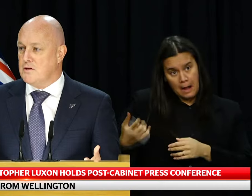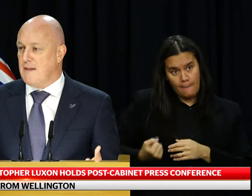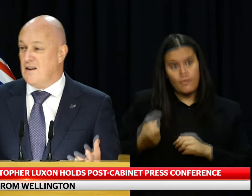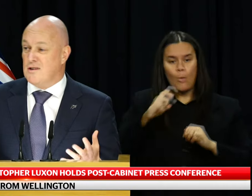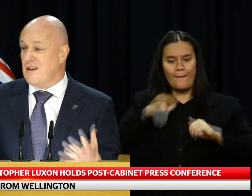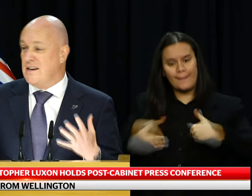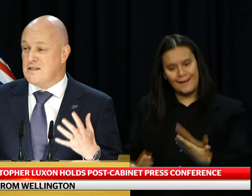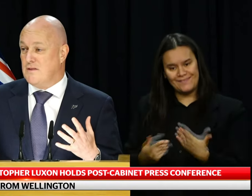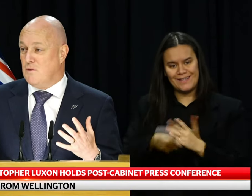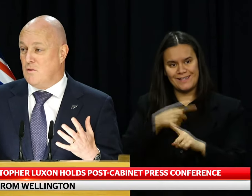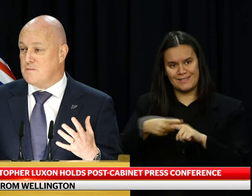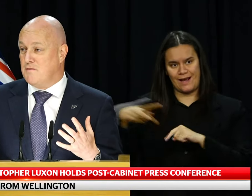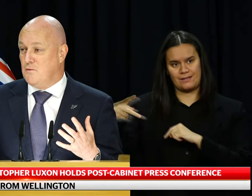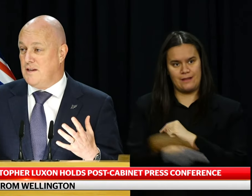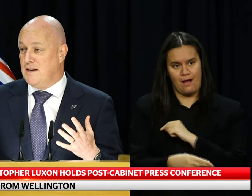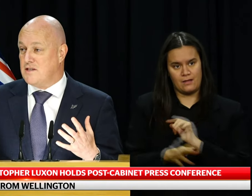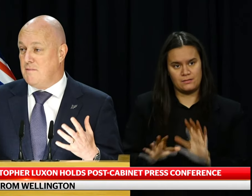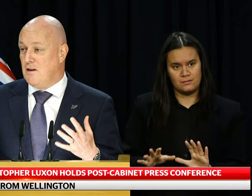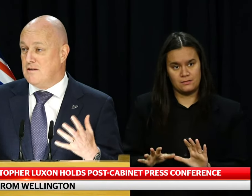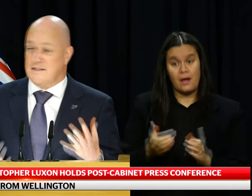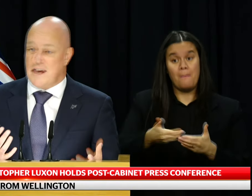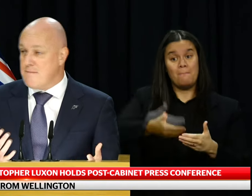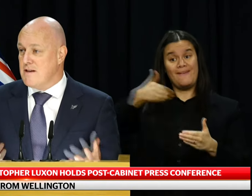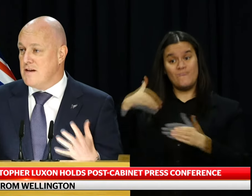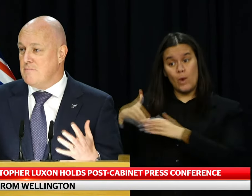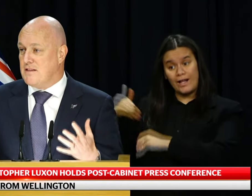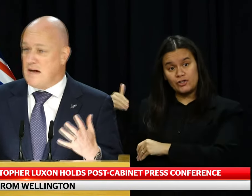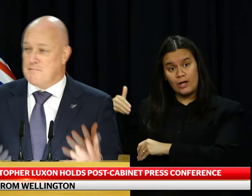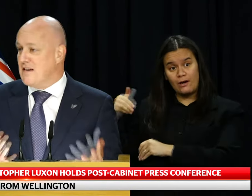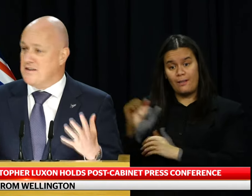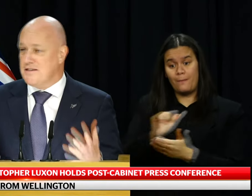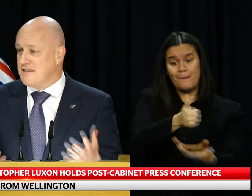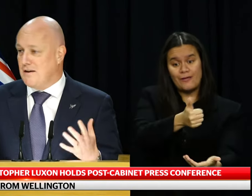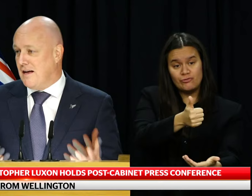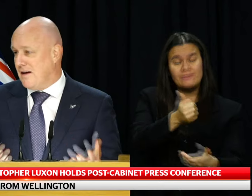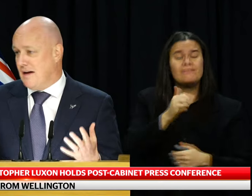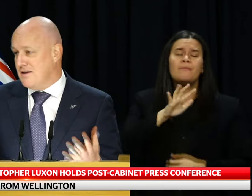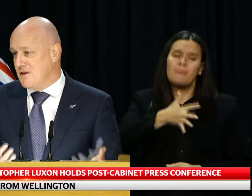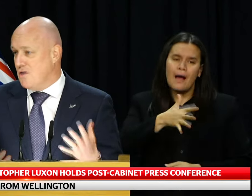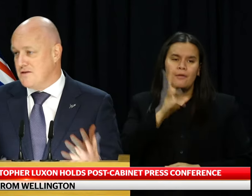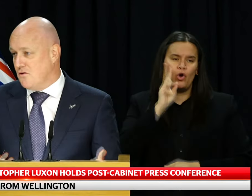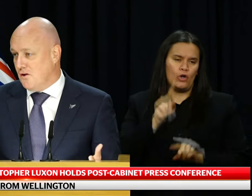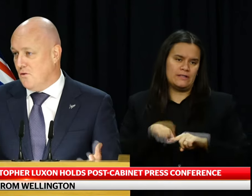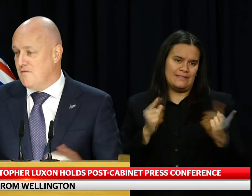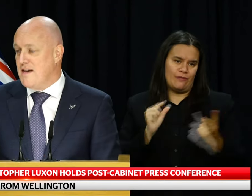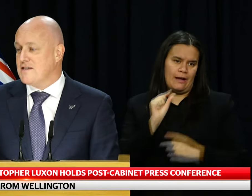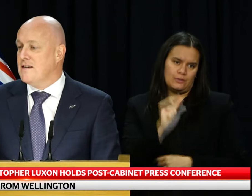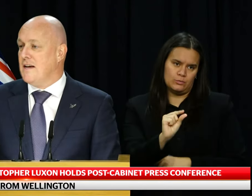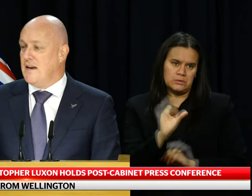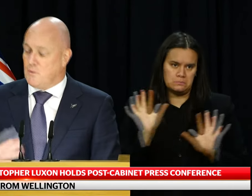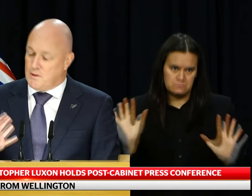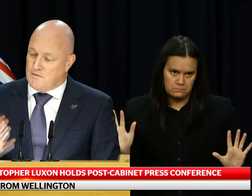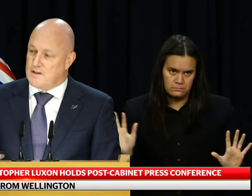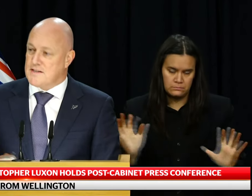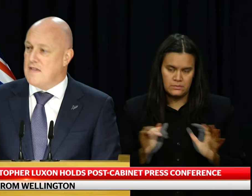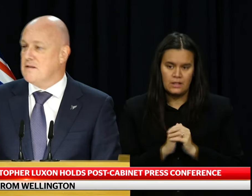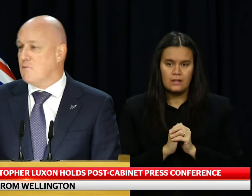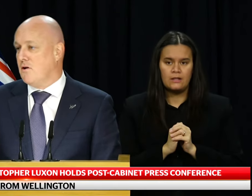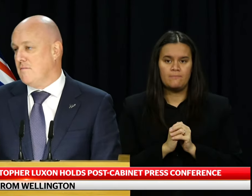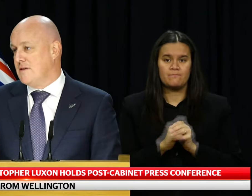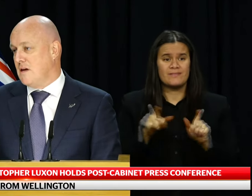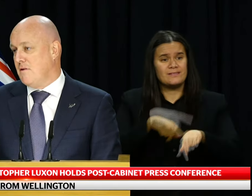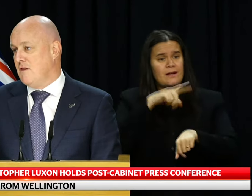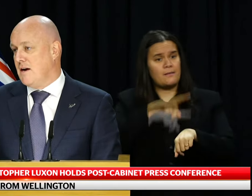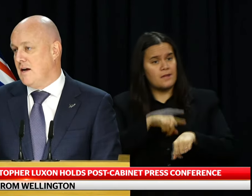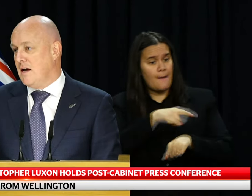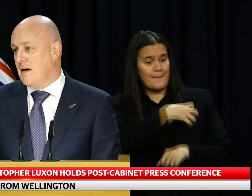Those revenues may look slightly different than what it was before the election. They might look the same, but there's ups and unders and overs on all of that, and equally we've got a savings